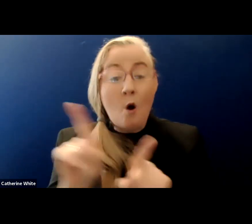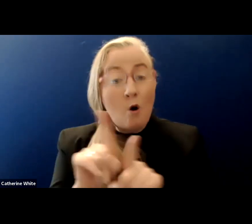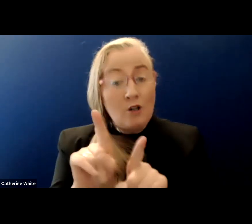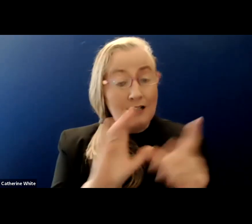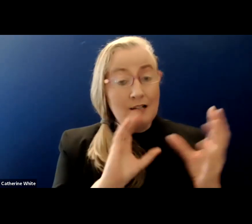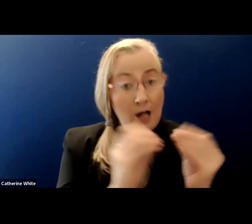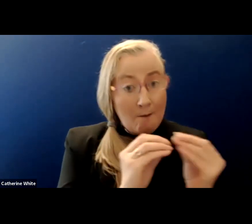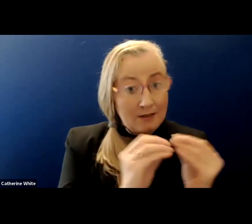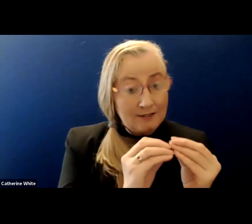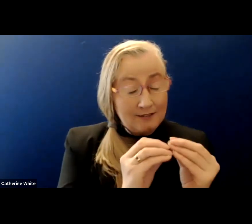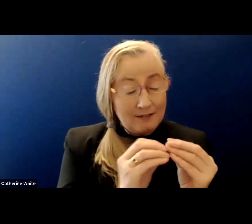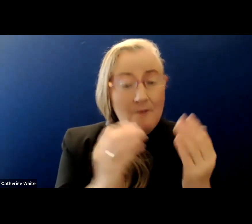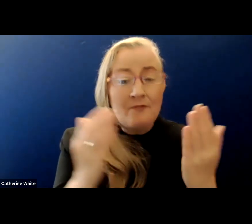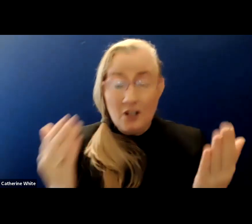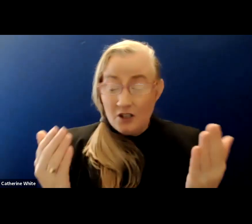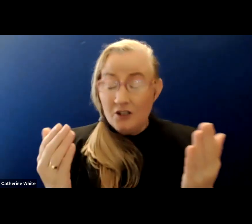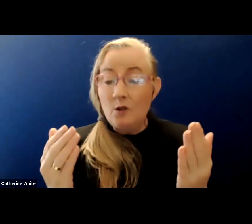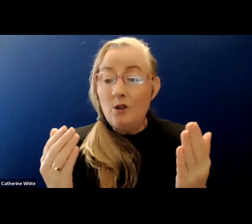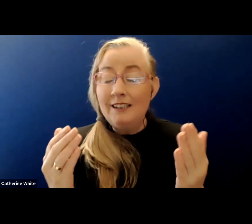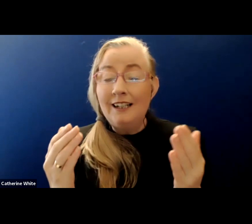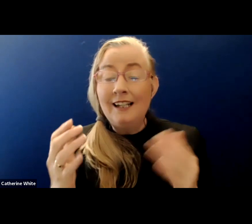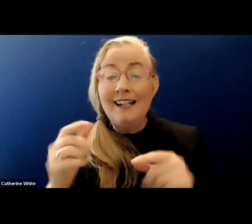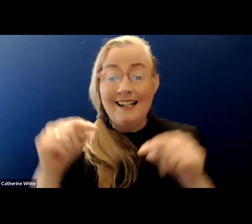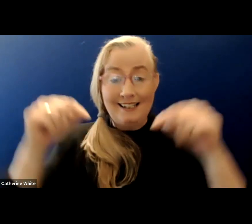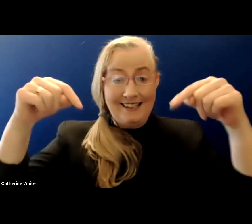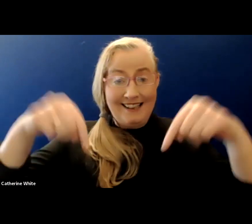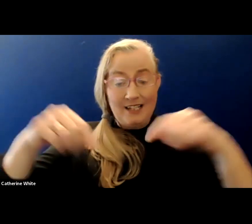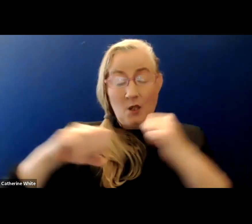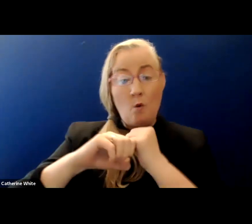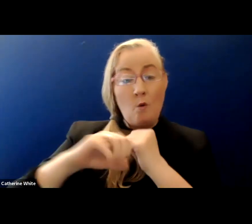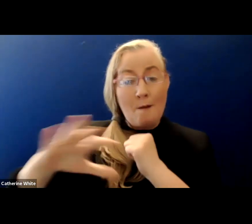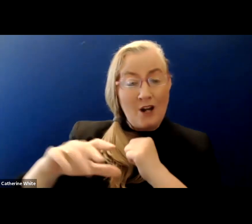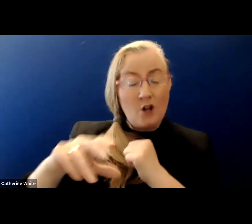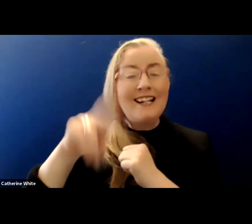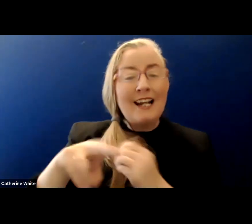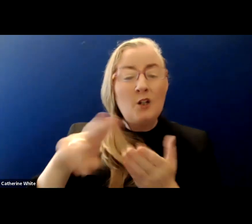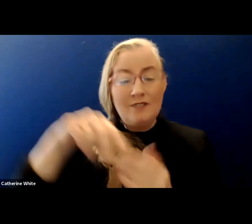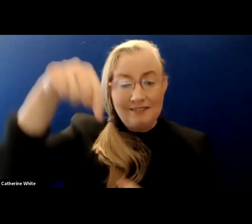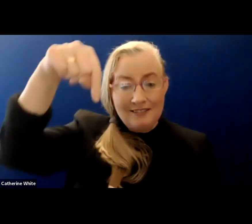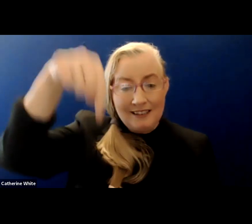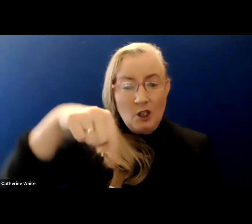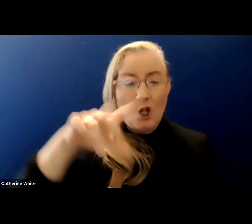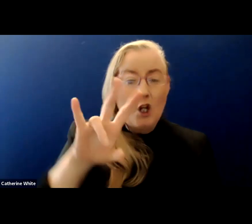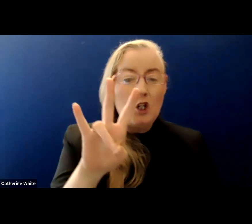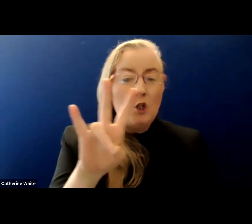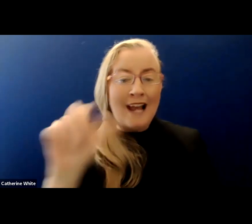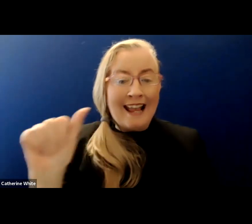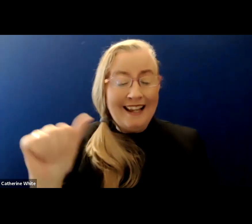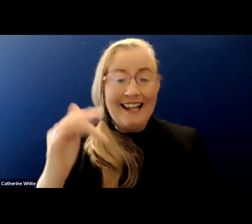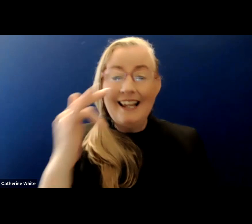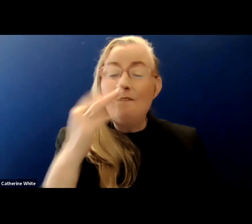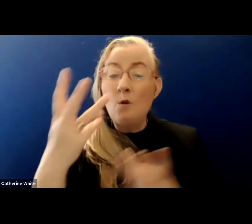comments. So in terms of the setup with this webinar, you can use the Q&A function if you want to type